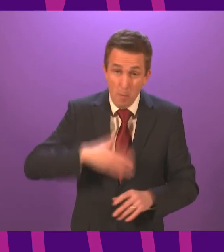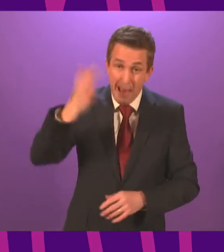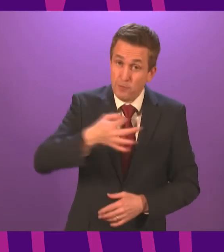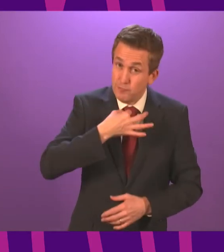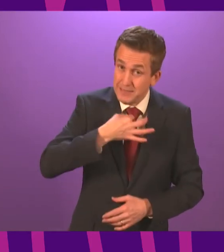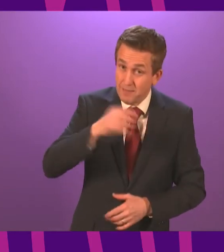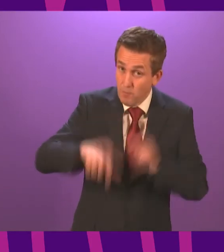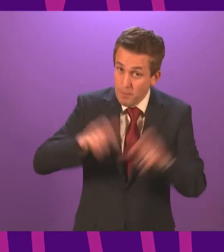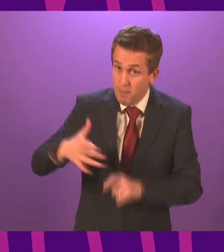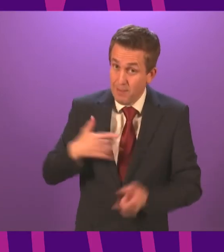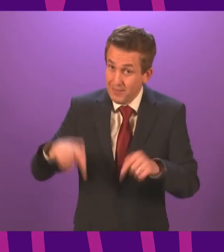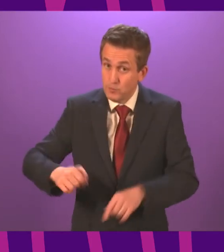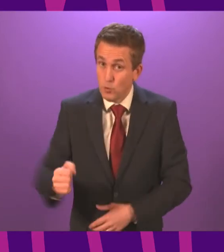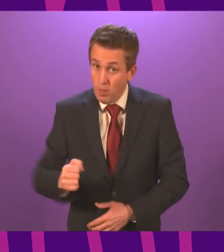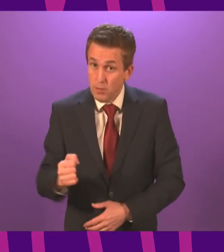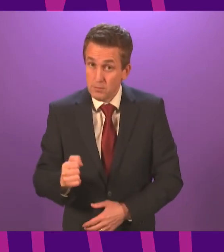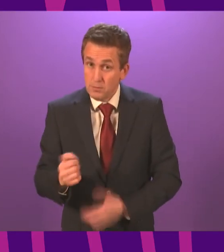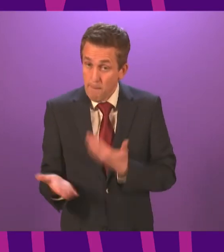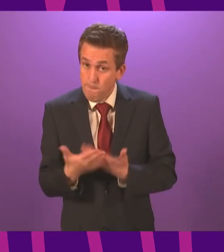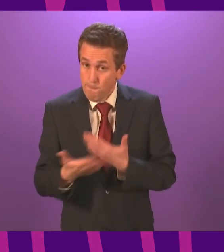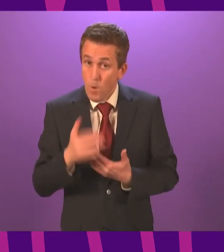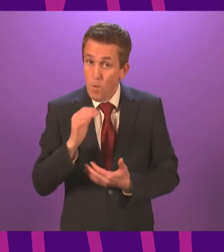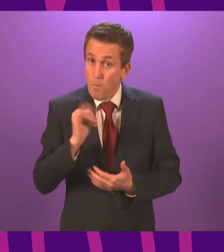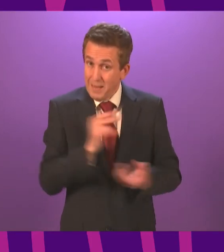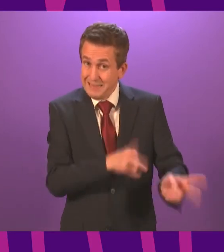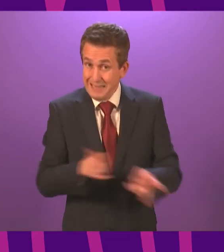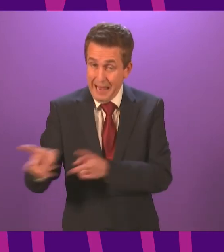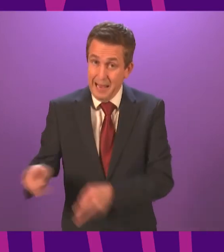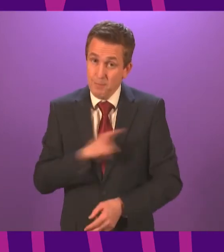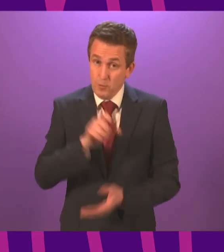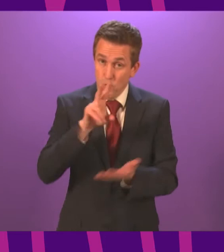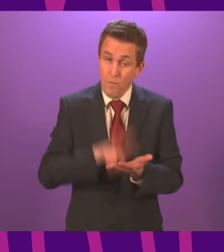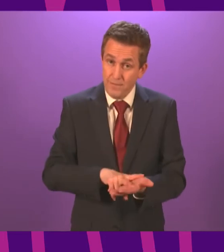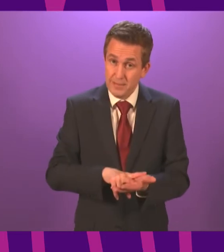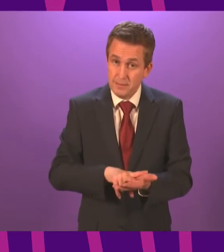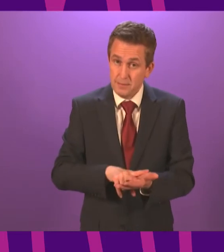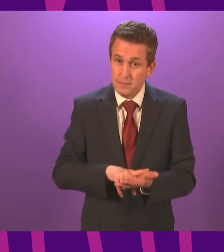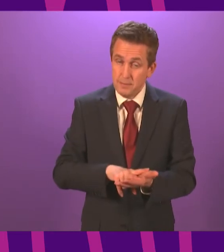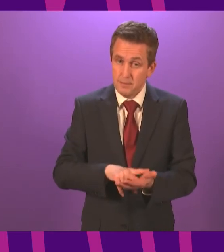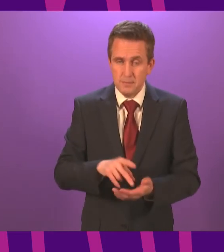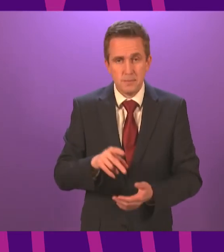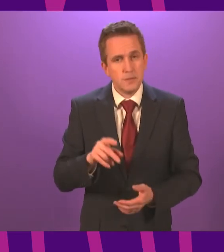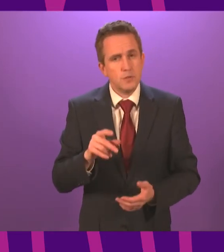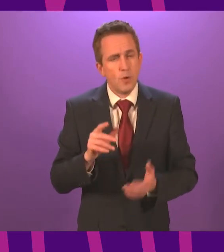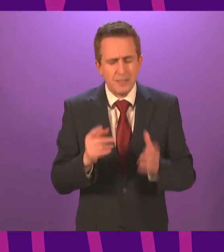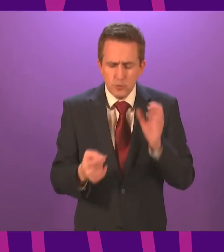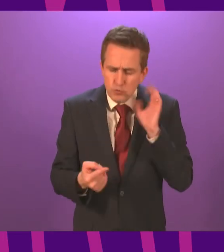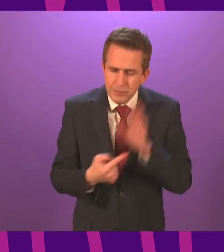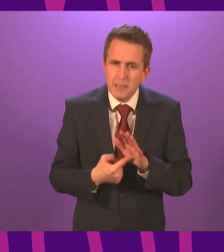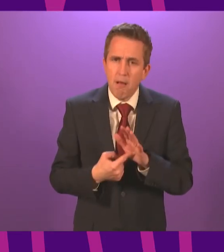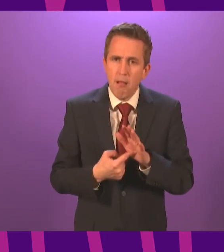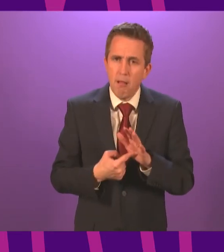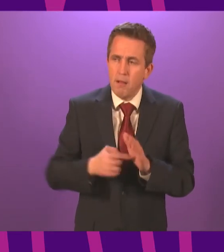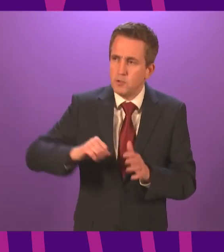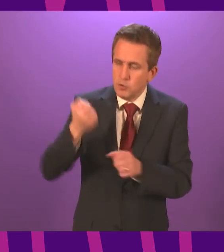and potentially more people dying as a result of the virus as well, which is why it's critical that we make sure that we